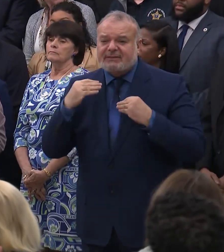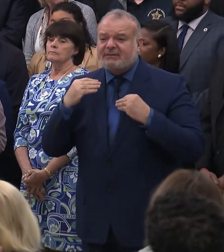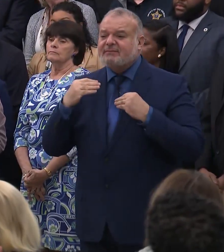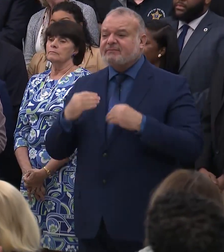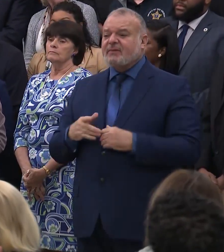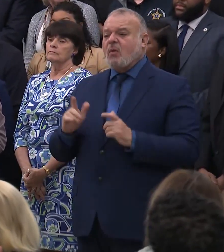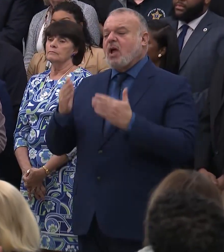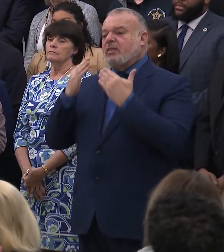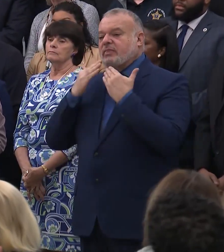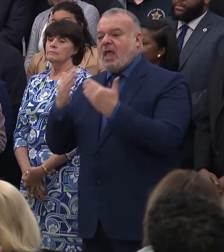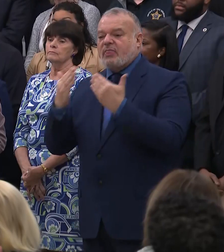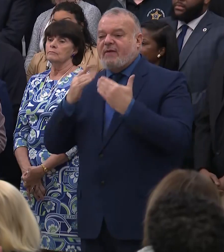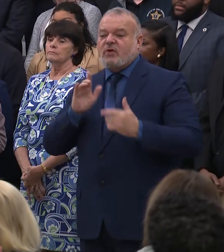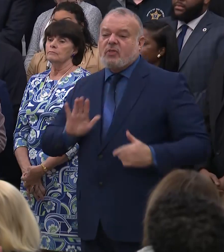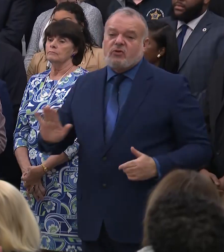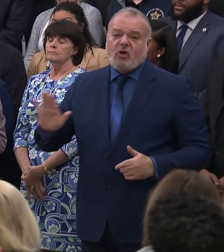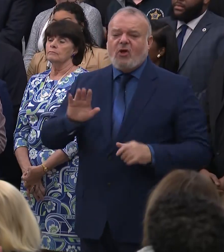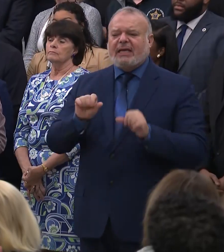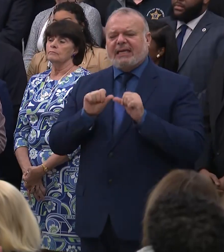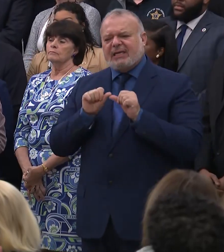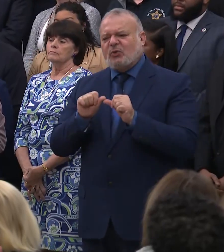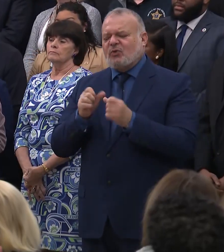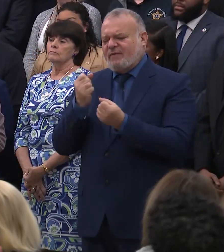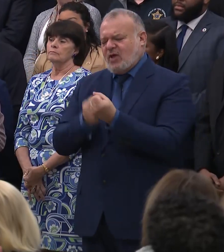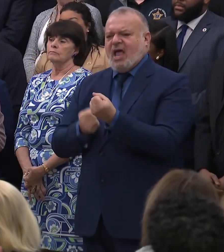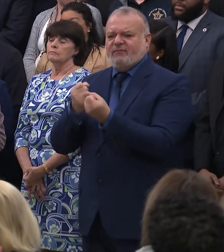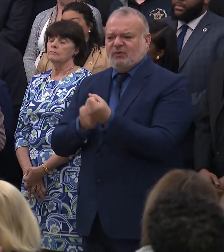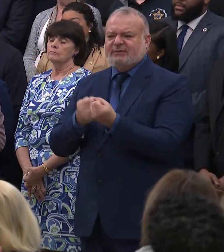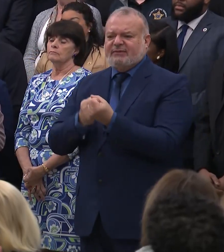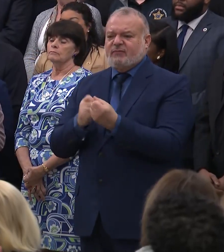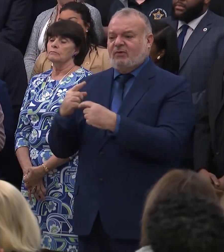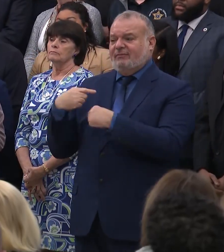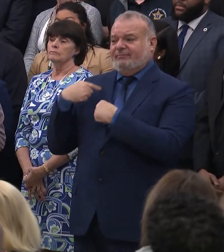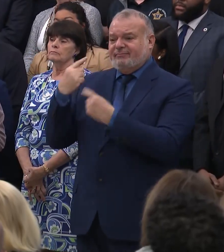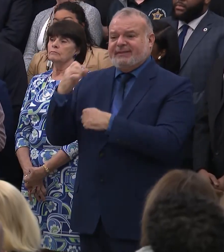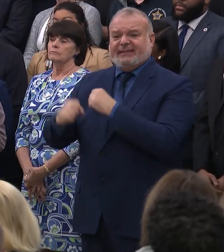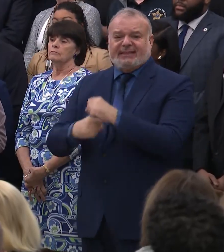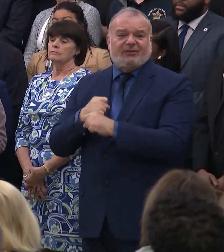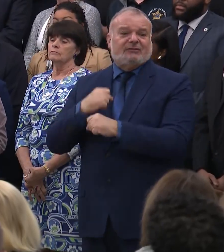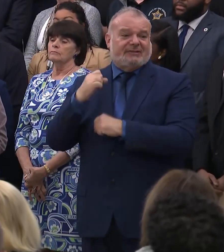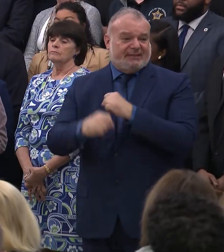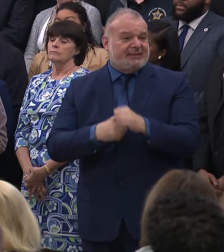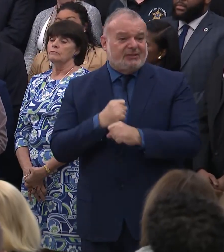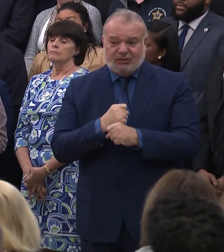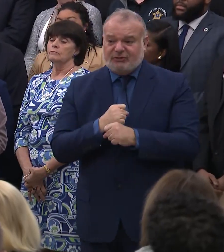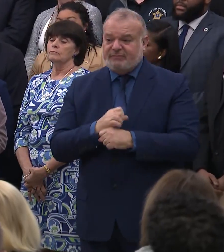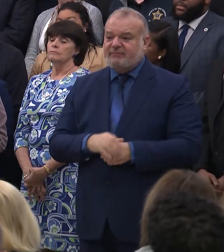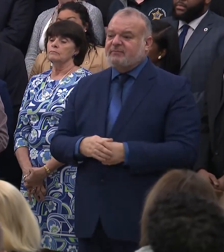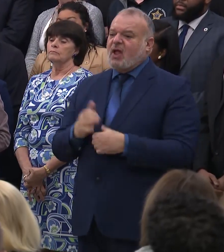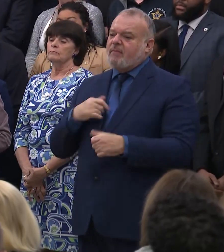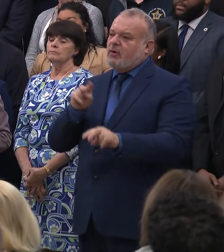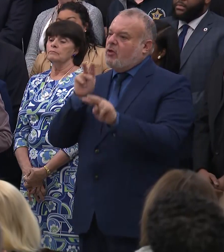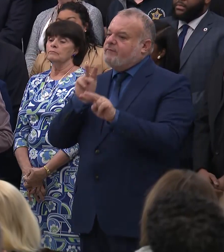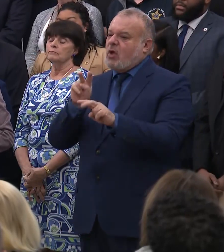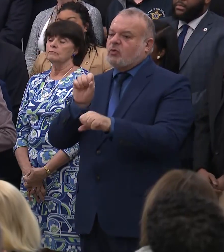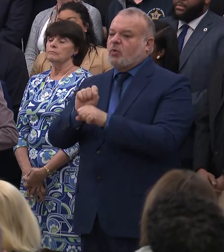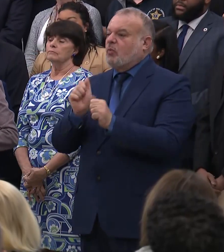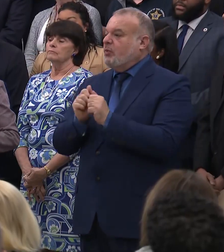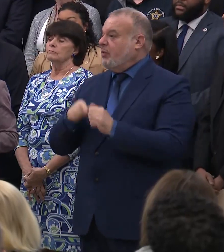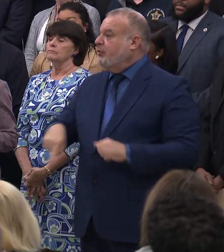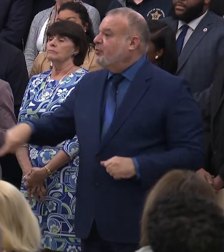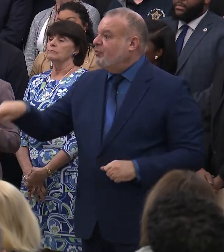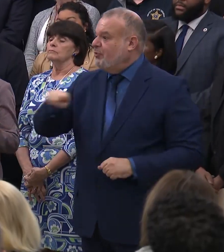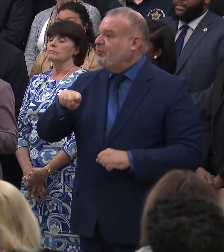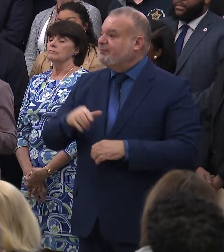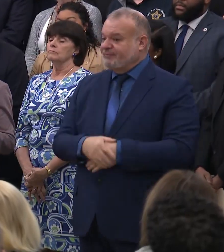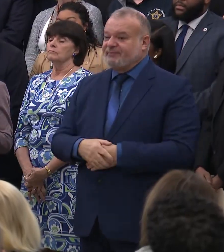years for this issue. Thank you. I look forward to working in partnership with each and every one of you. And now I would love to pass it